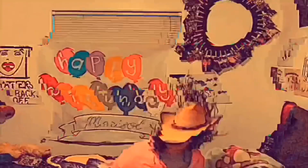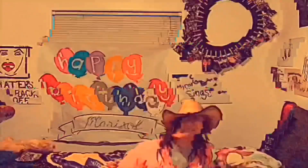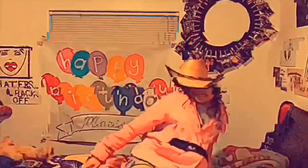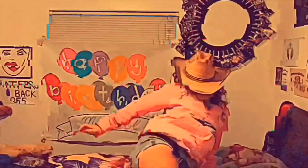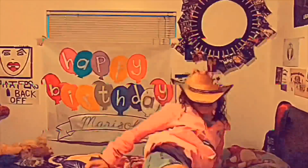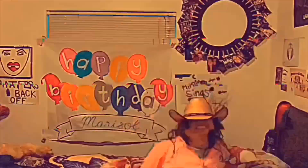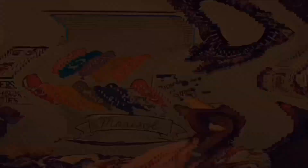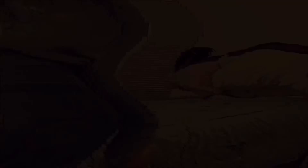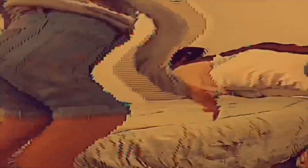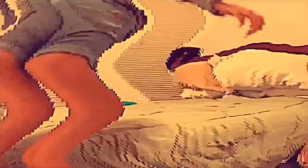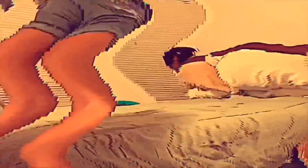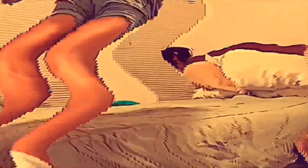either.